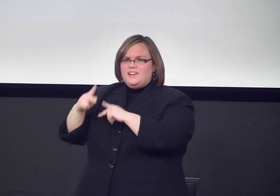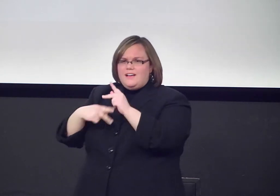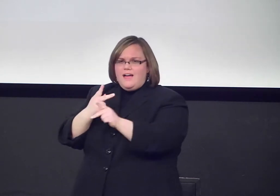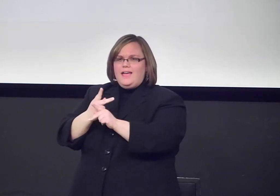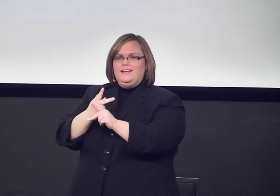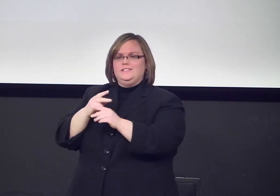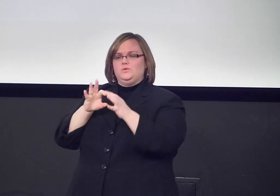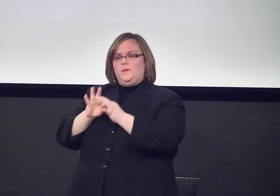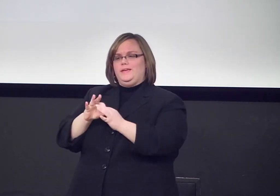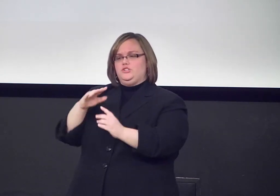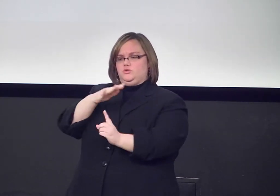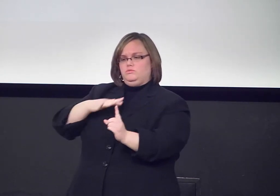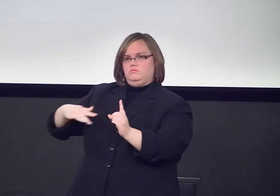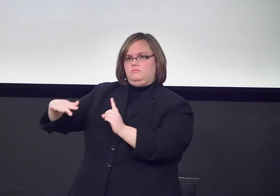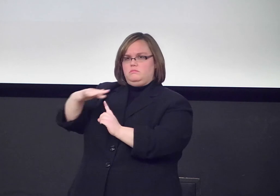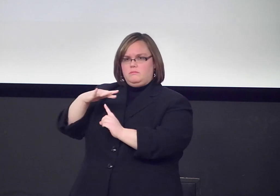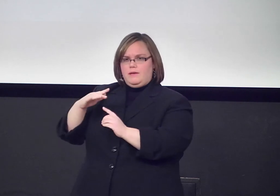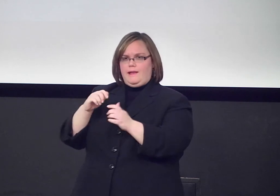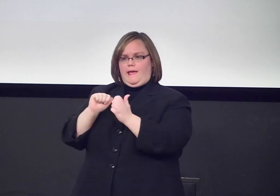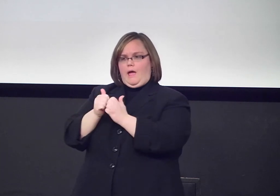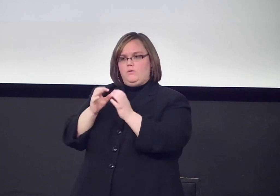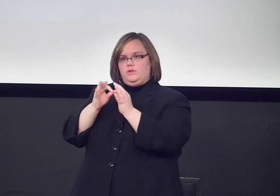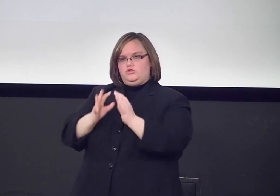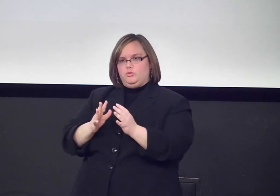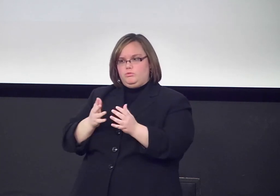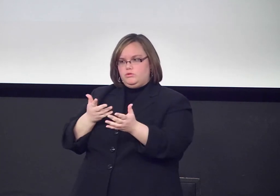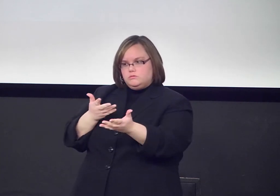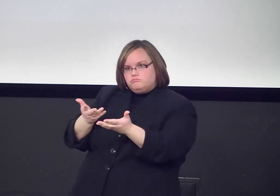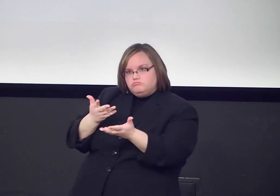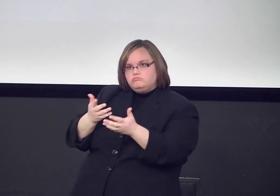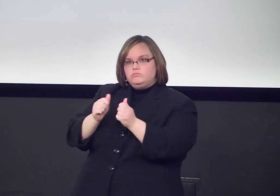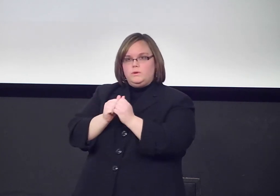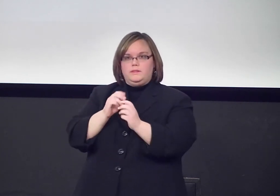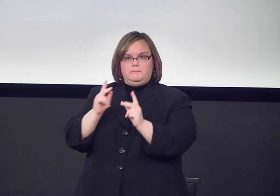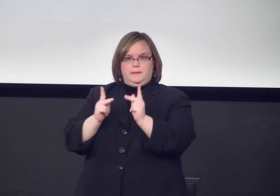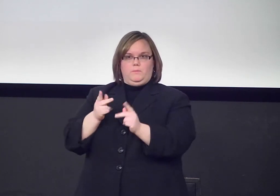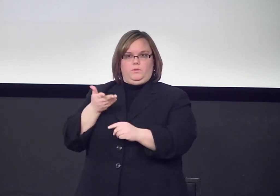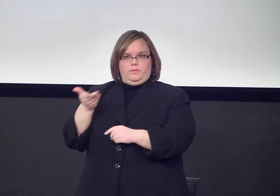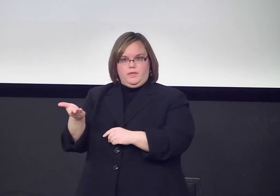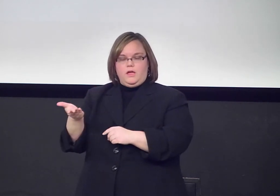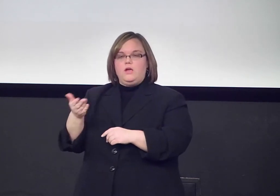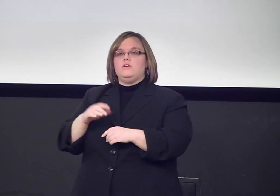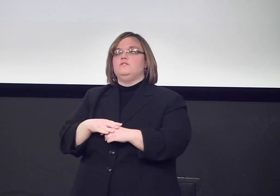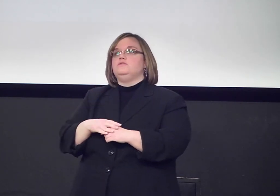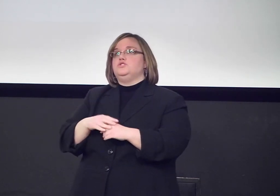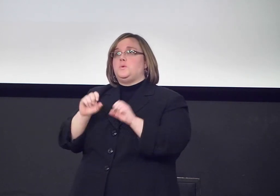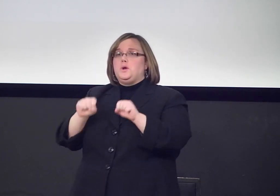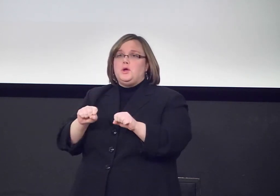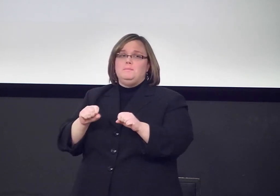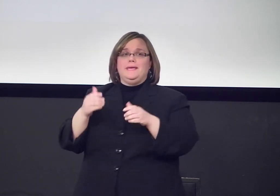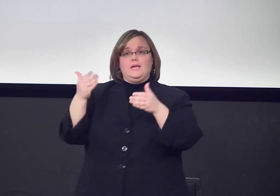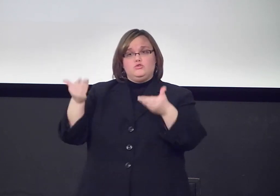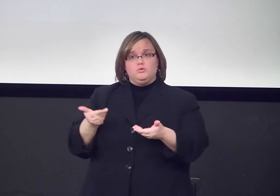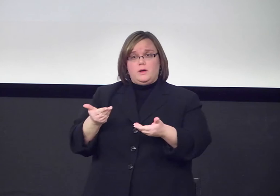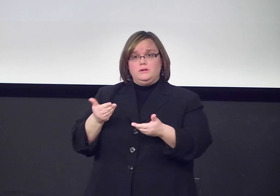which is identified by different attributes related to how the interpreter interacts with individuals in the